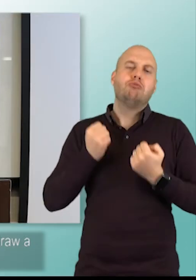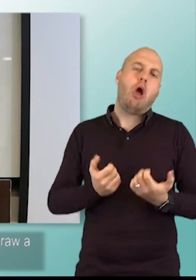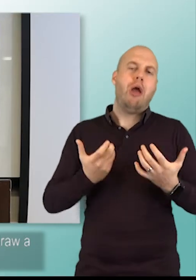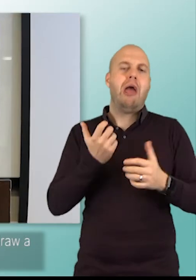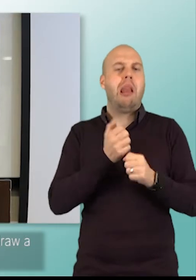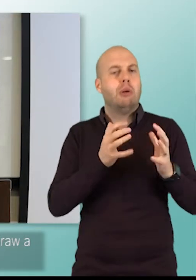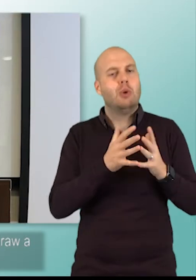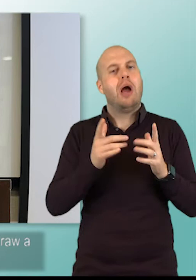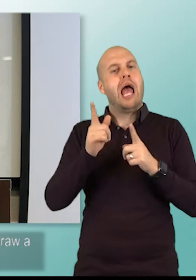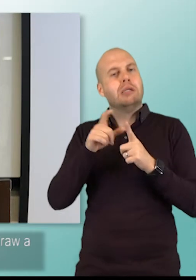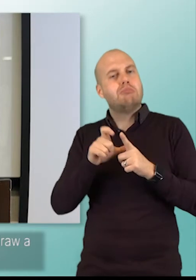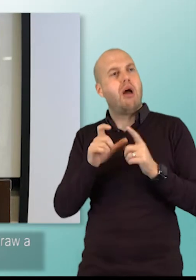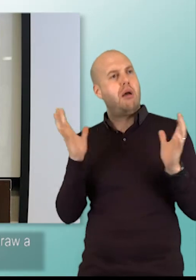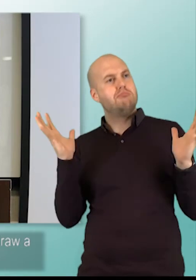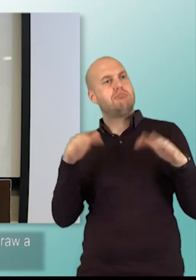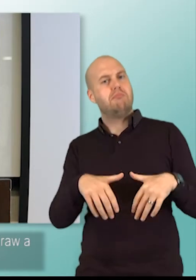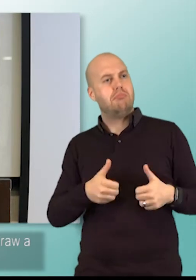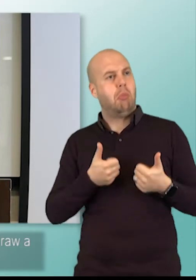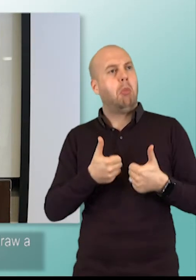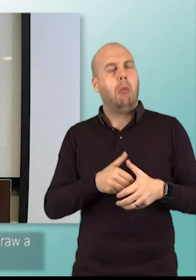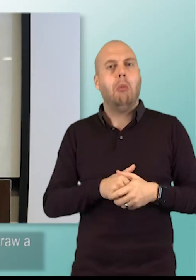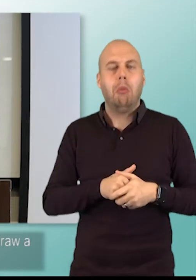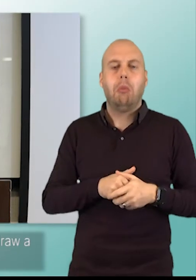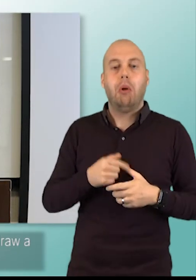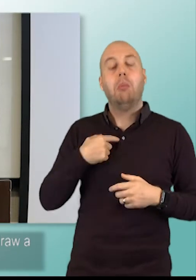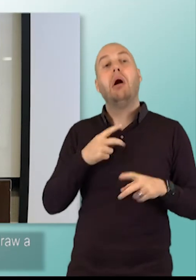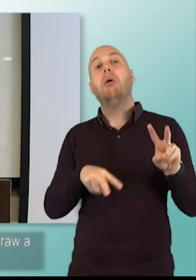Edinburgh and Glasgow meetings always draw a big crowd, but